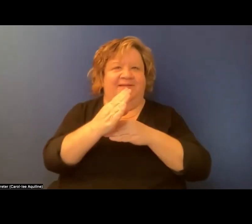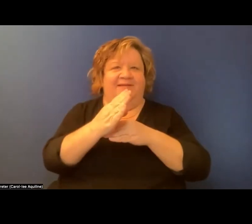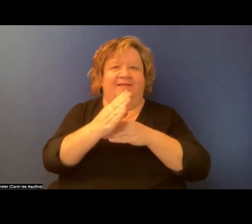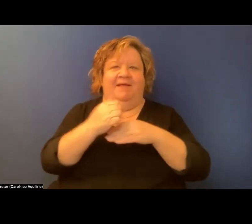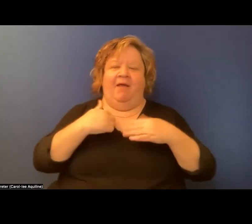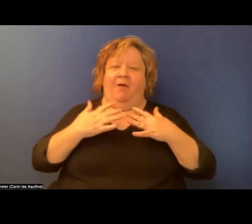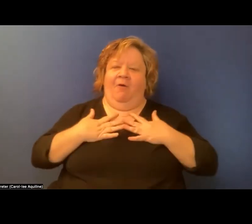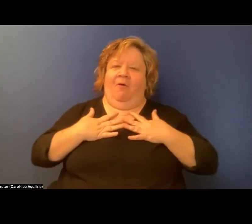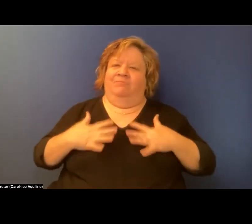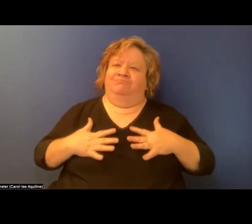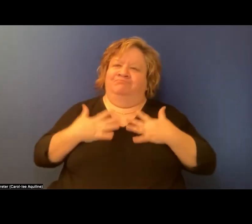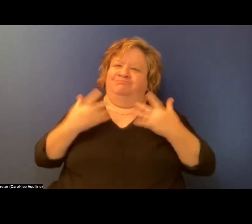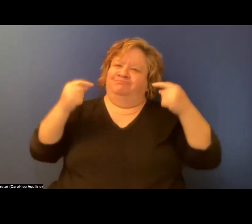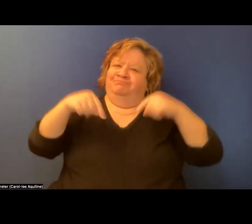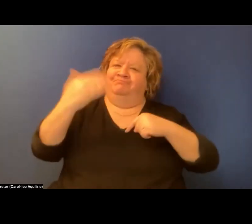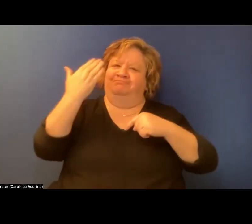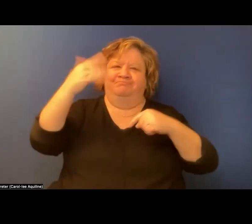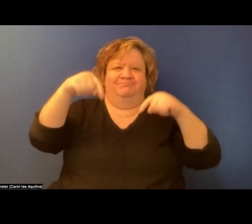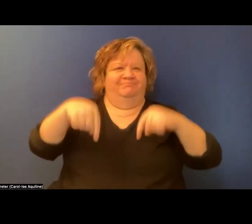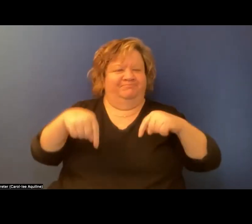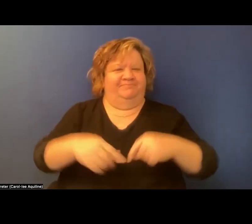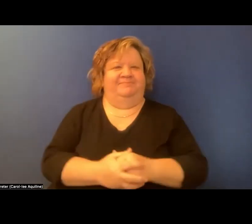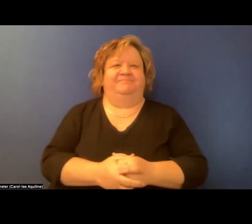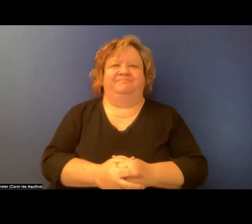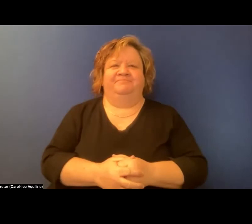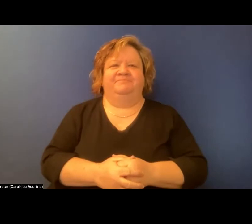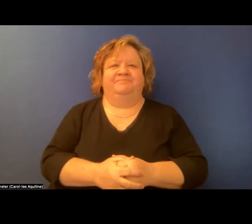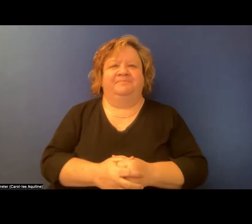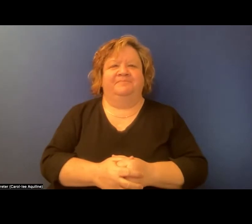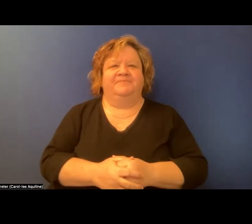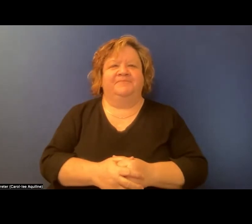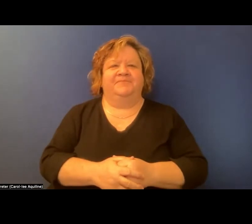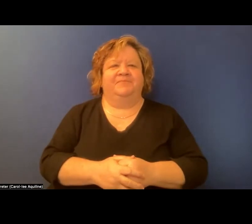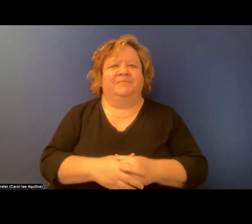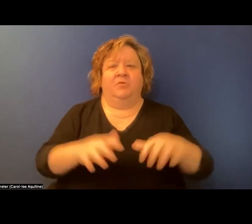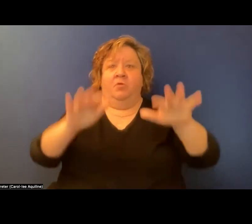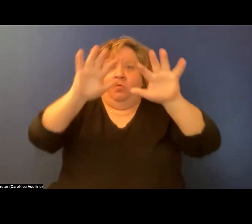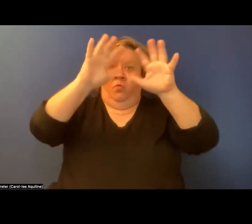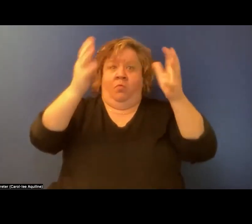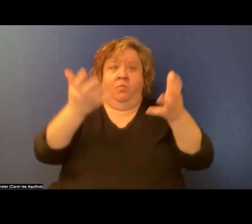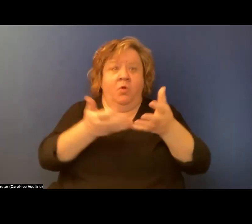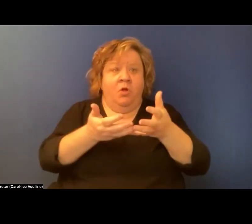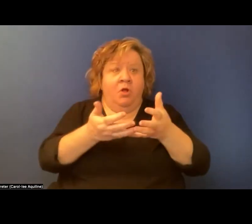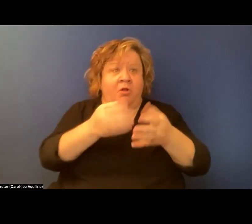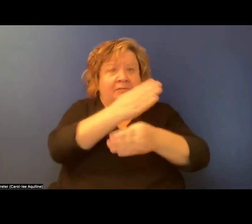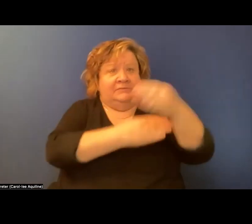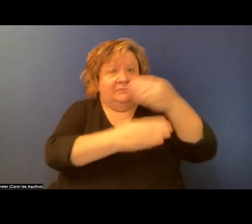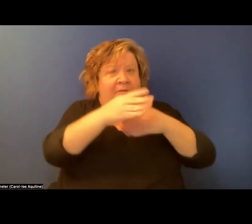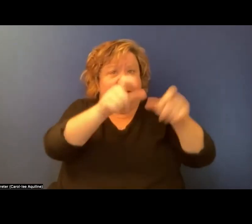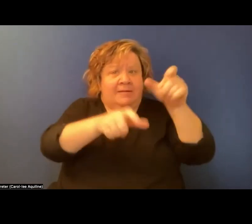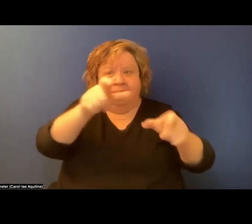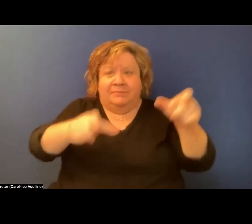today. Congratulations to all women around the world, women with disabilities who have been working